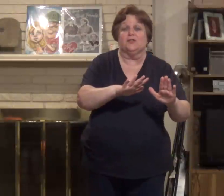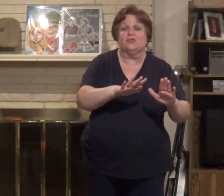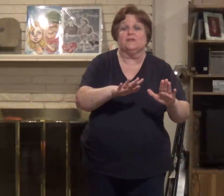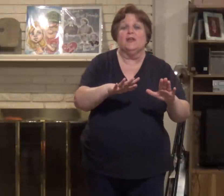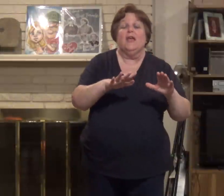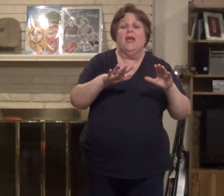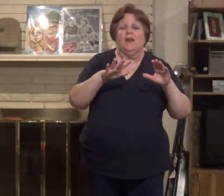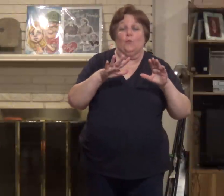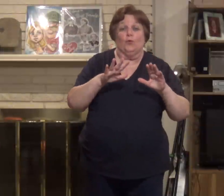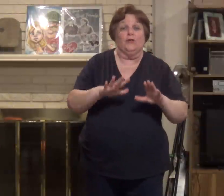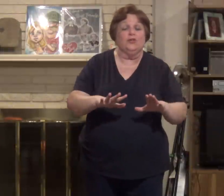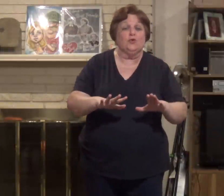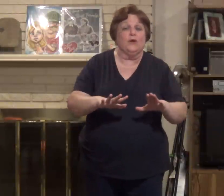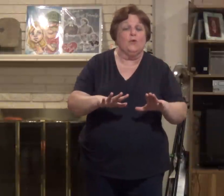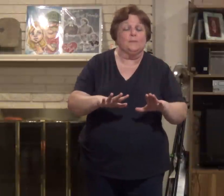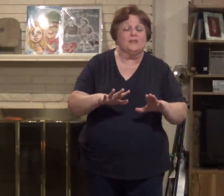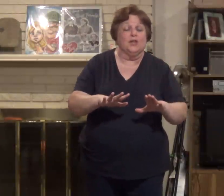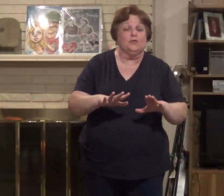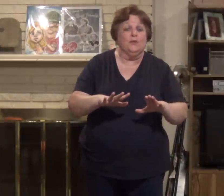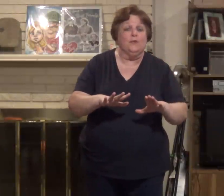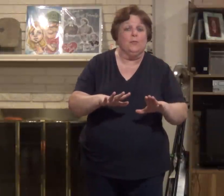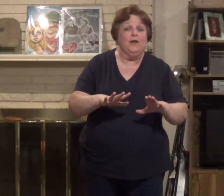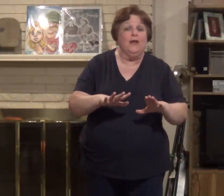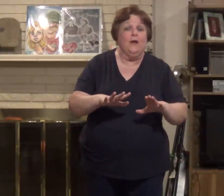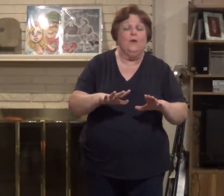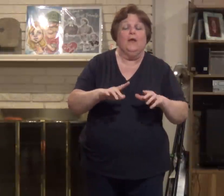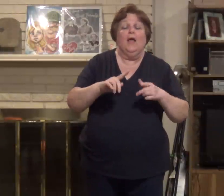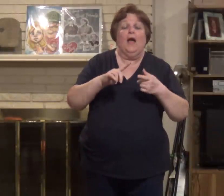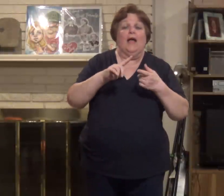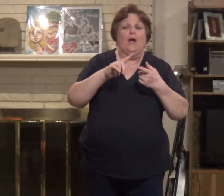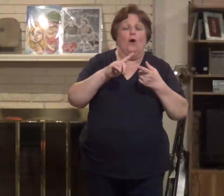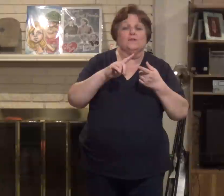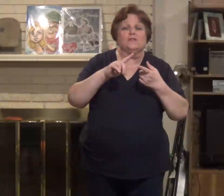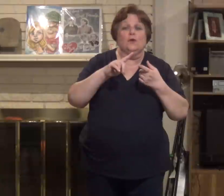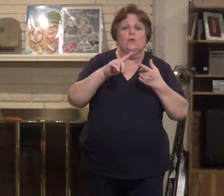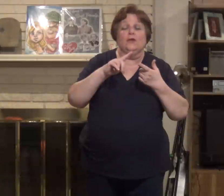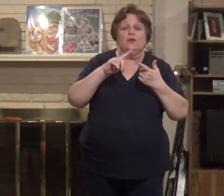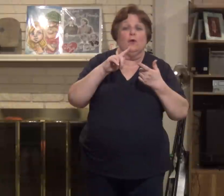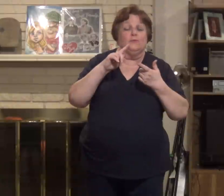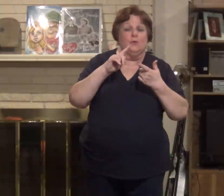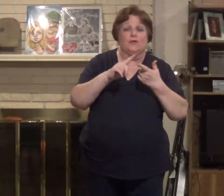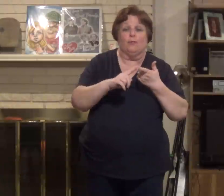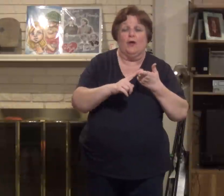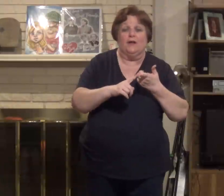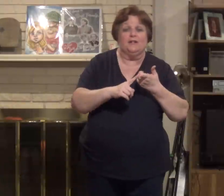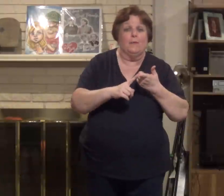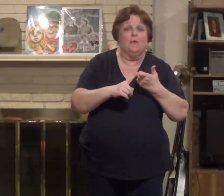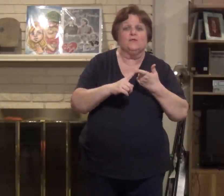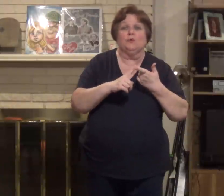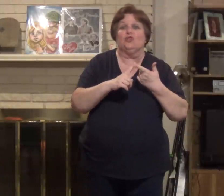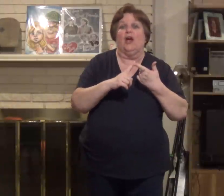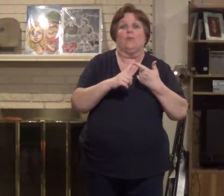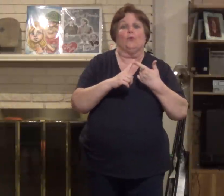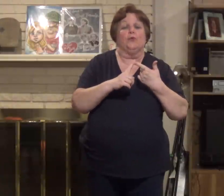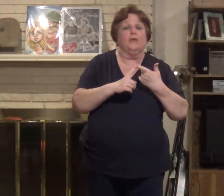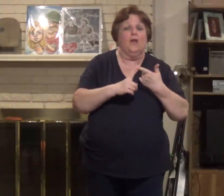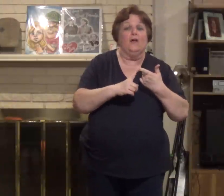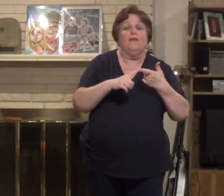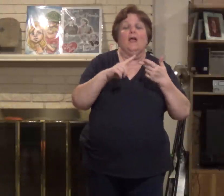positions, and I'm really enjoying who I'm scheduling with right now. I also, you know, I'm doing the product demos, which I really love.